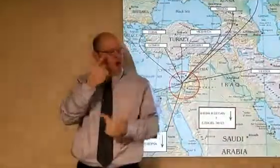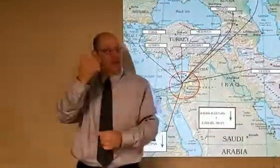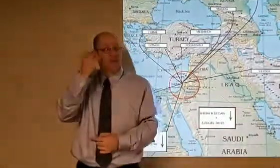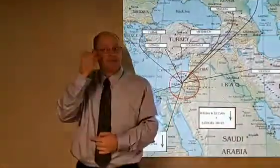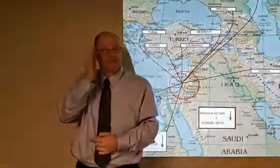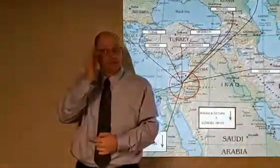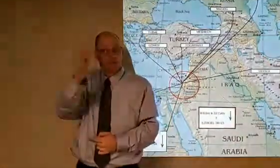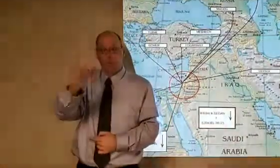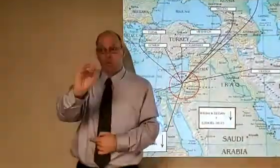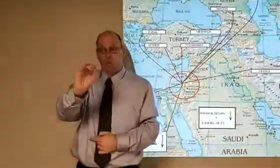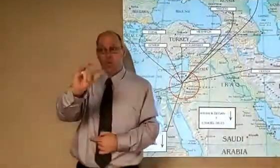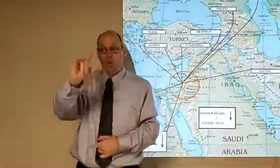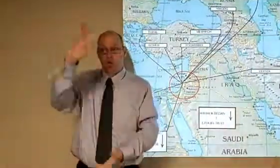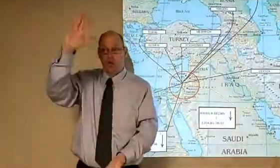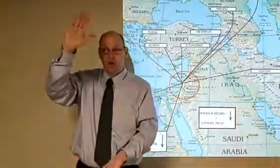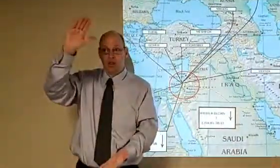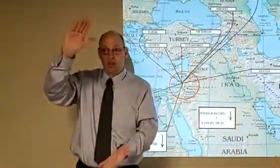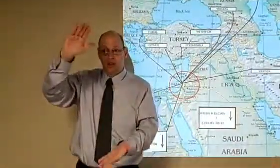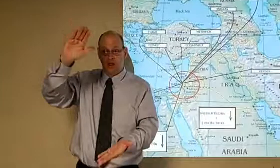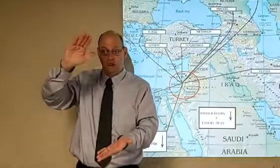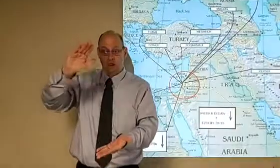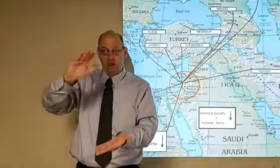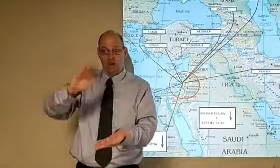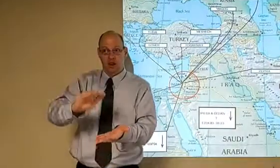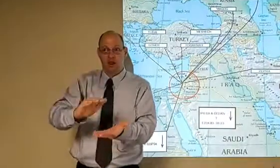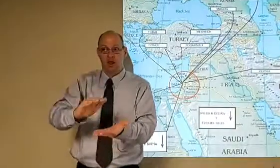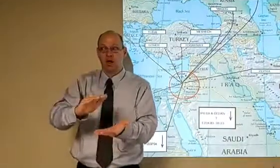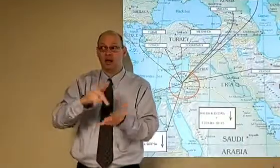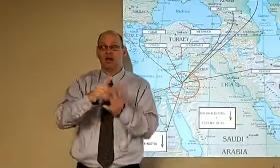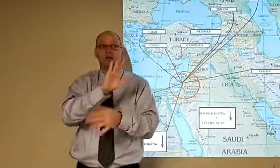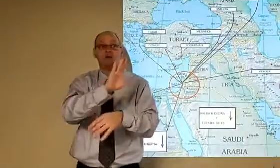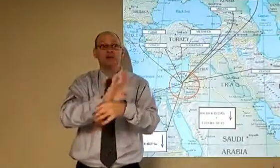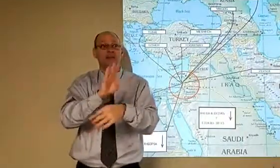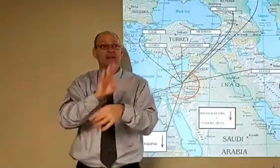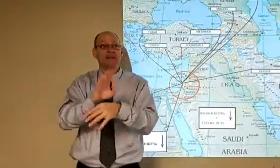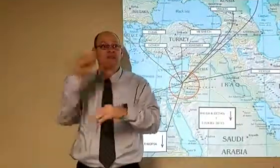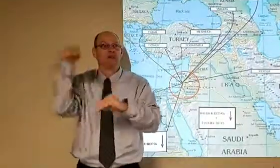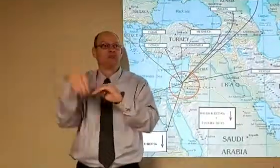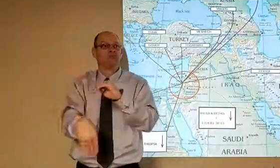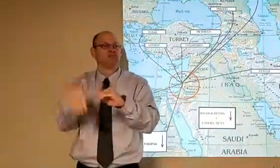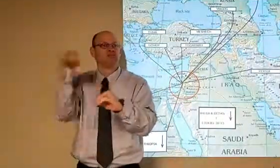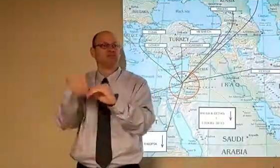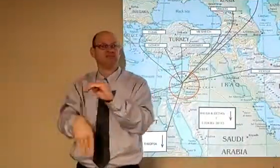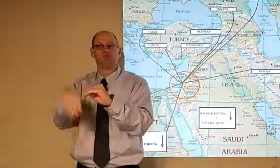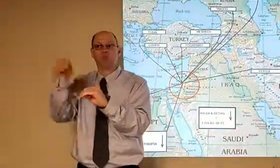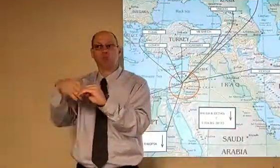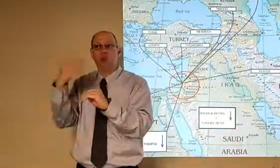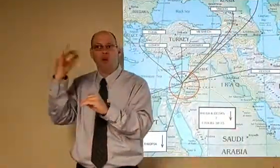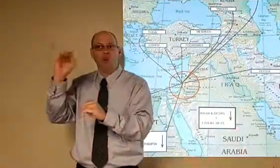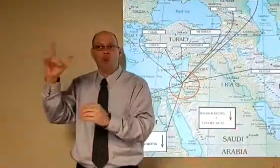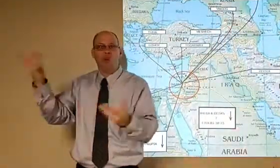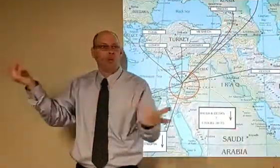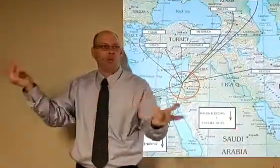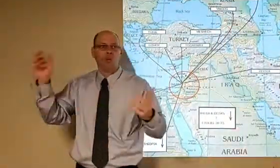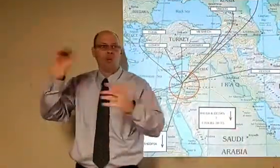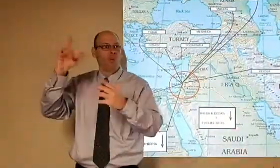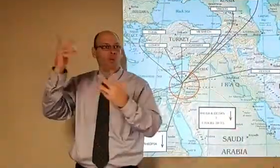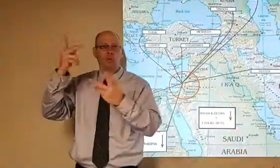There was oil there, but I'm thinking, wow, will the oil be depleted? And then later will their